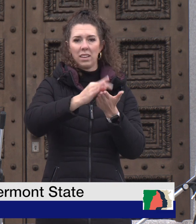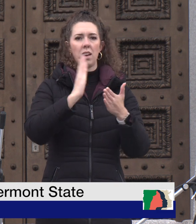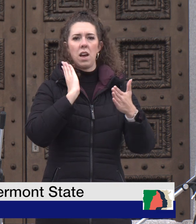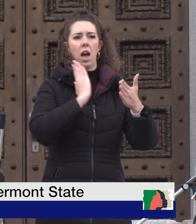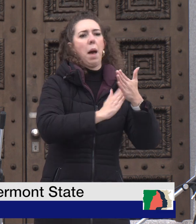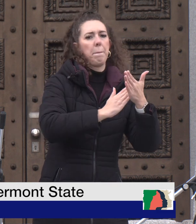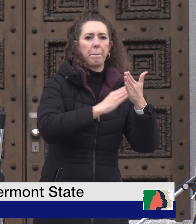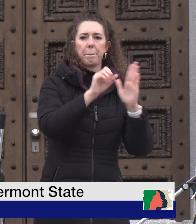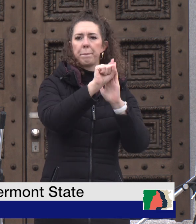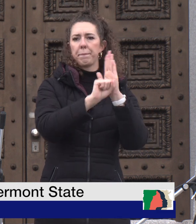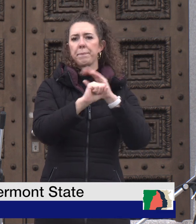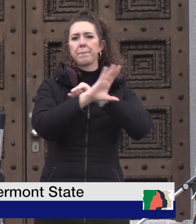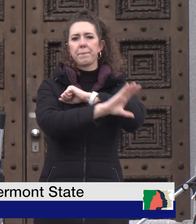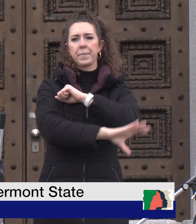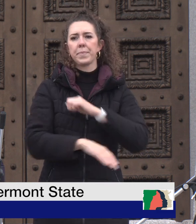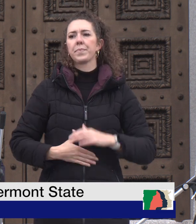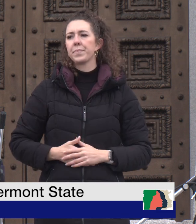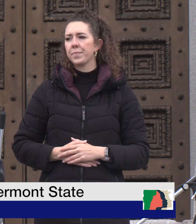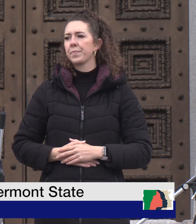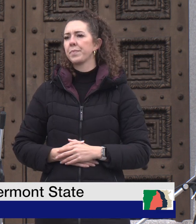constitution.